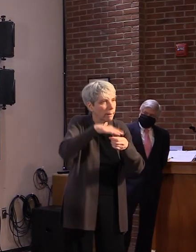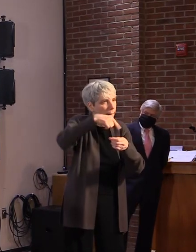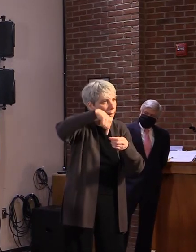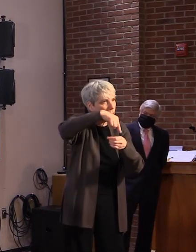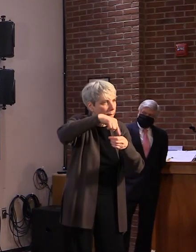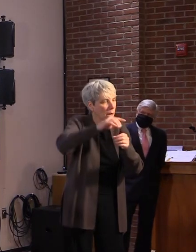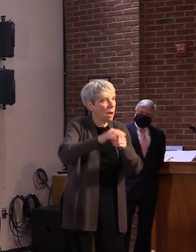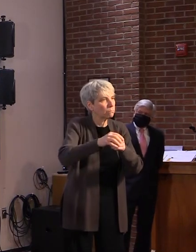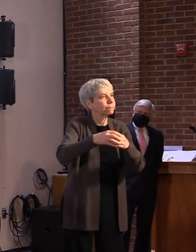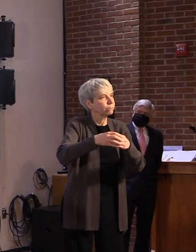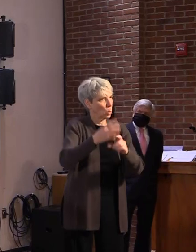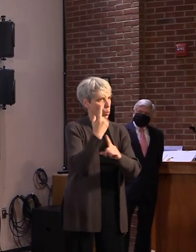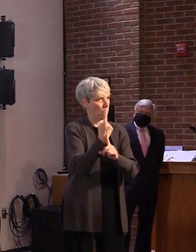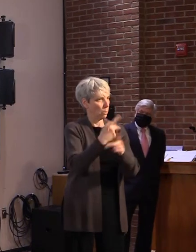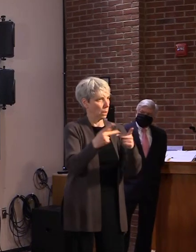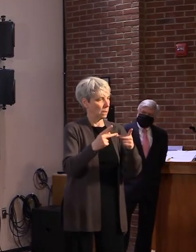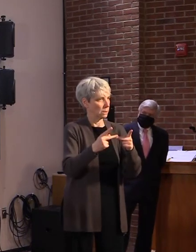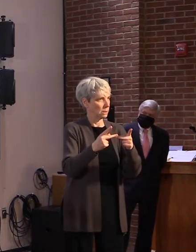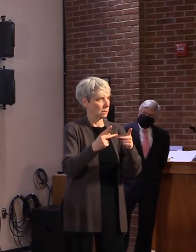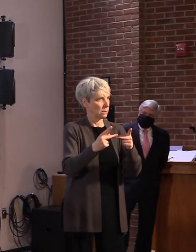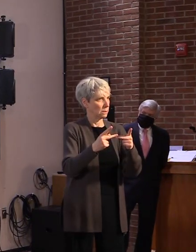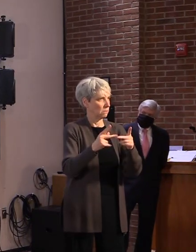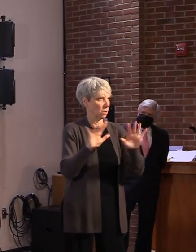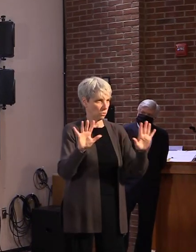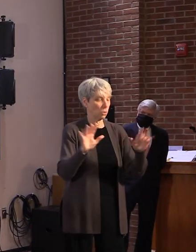went actually from the